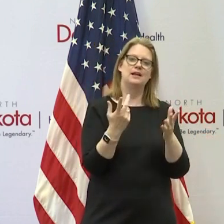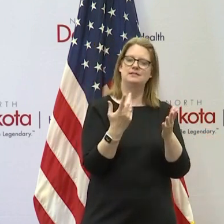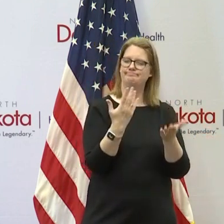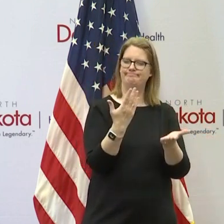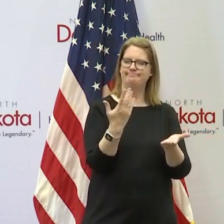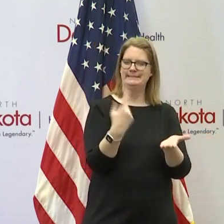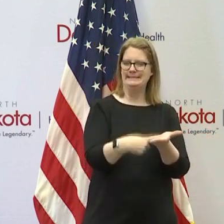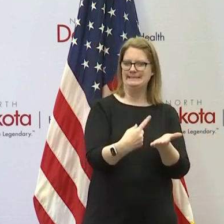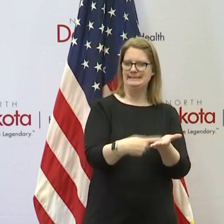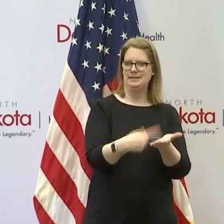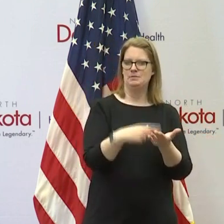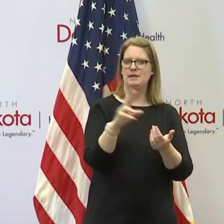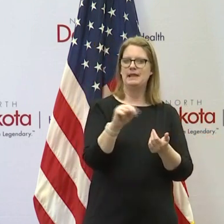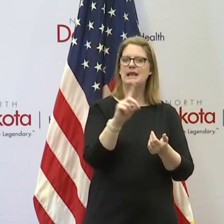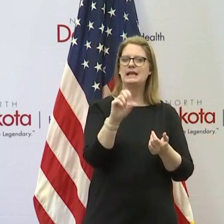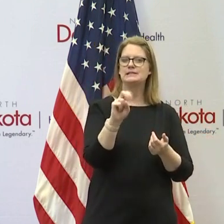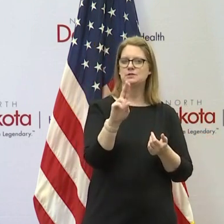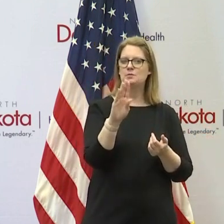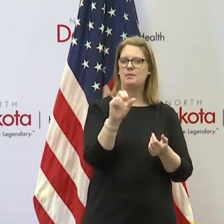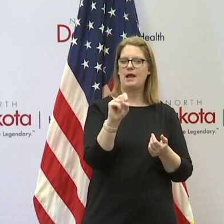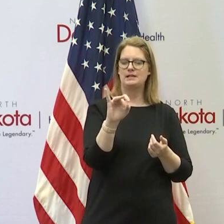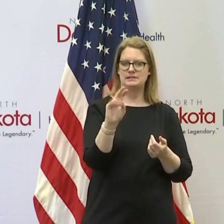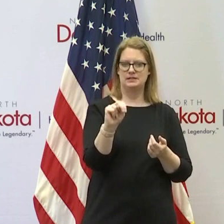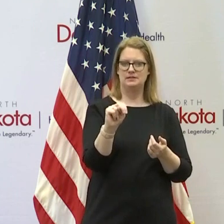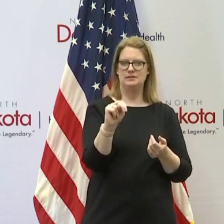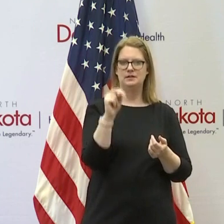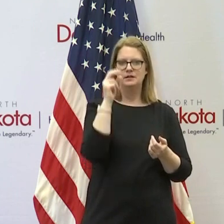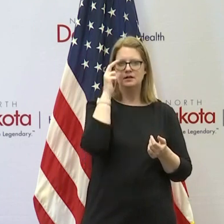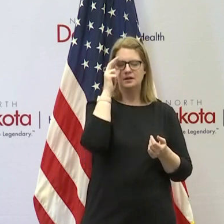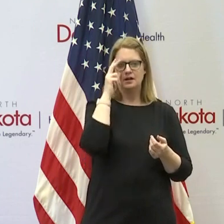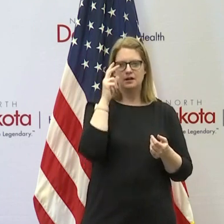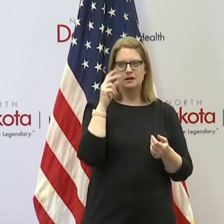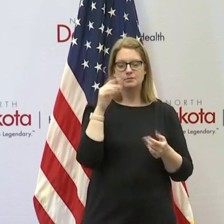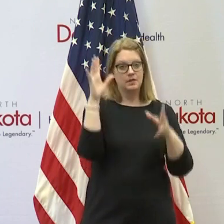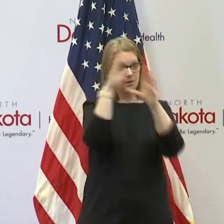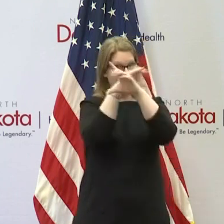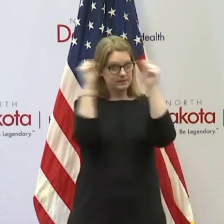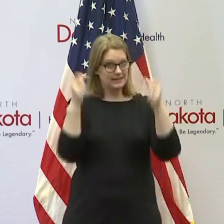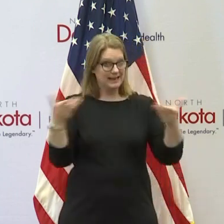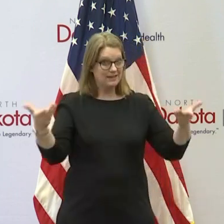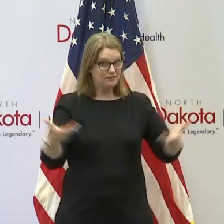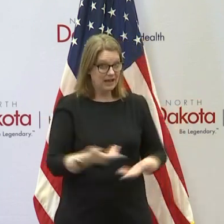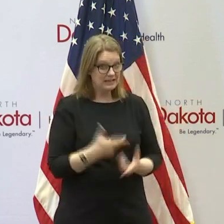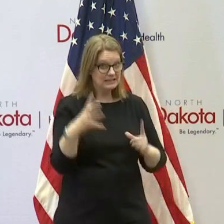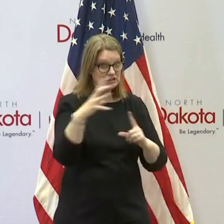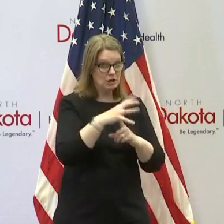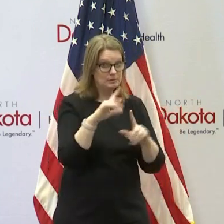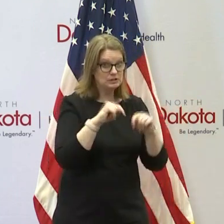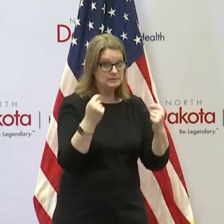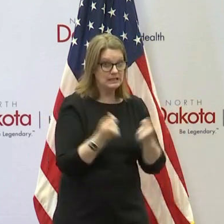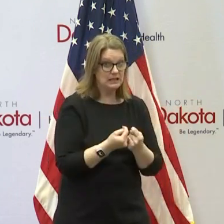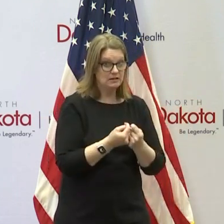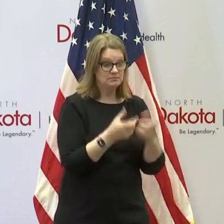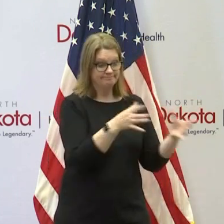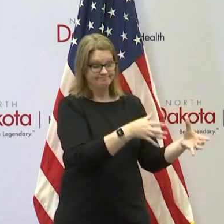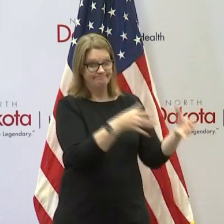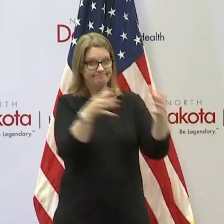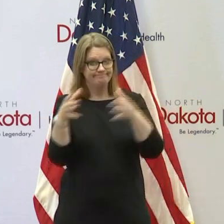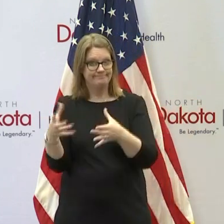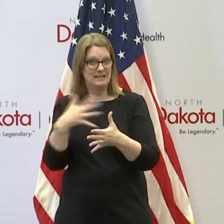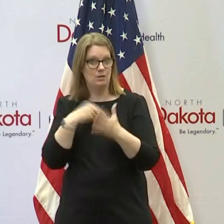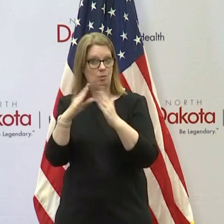about the NSU Bison, because he had invited this year's championship team to come to the White House. That meeting was